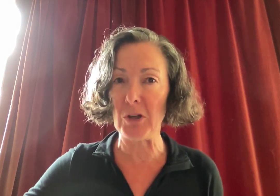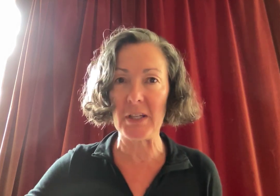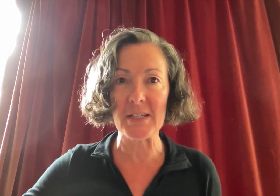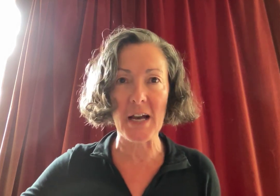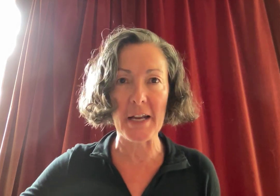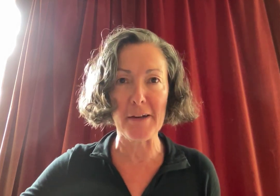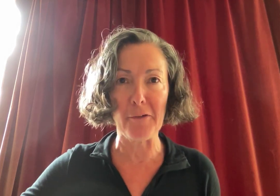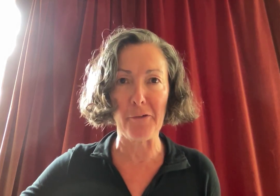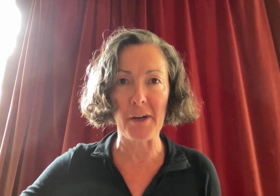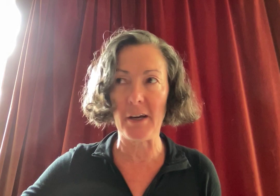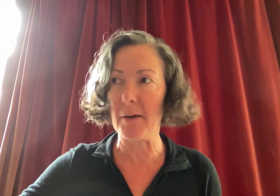this kind of